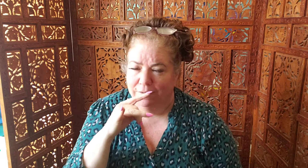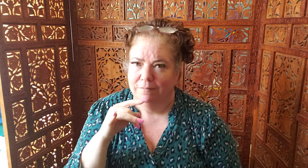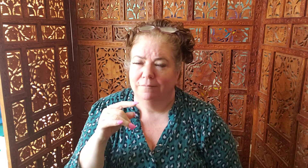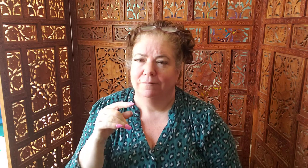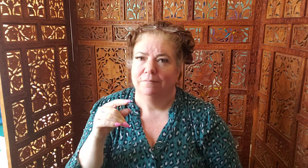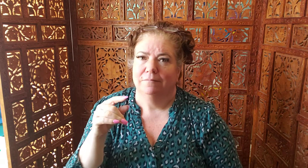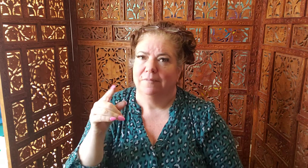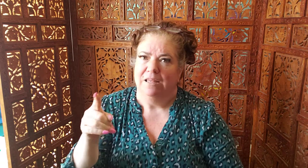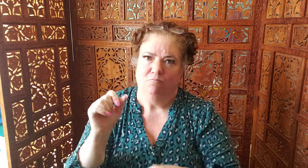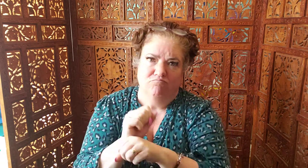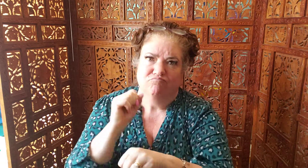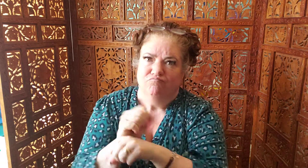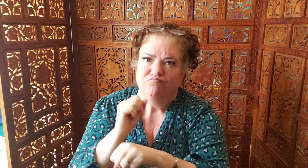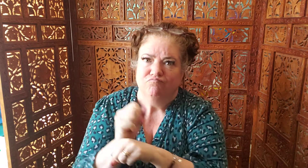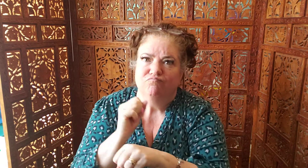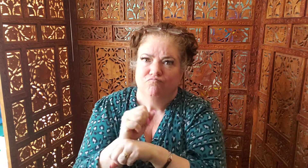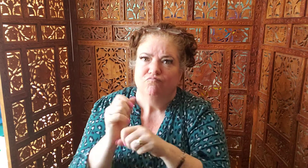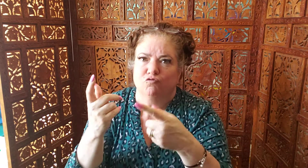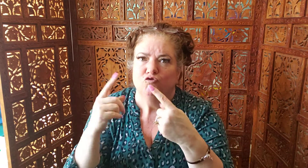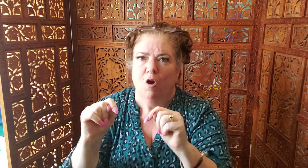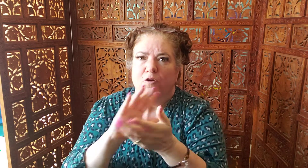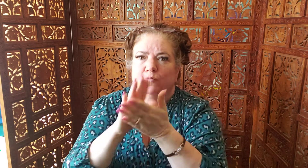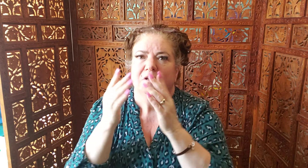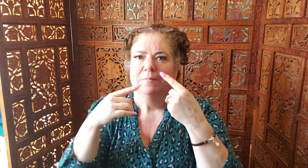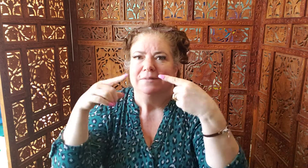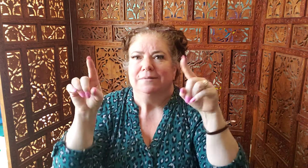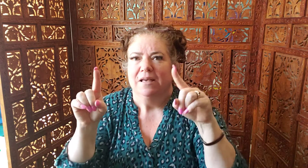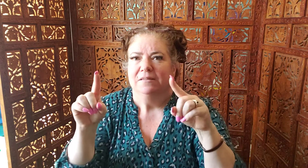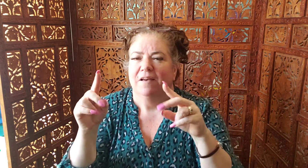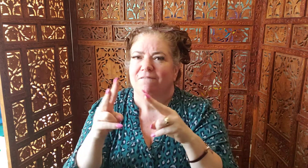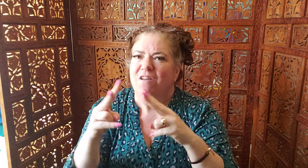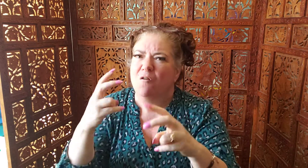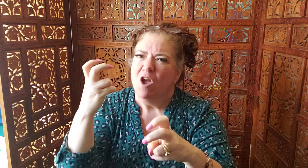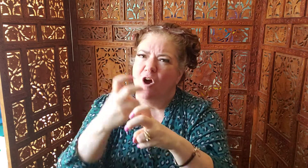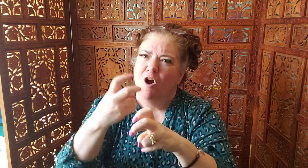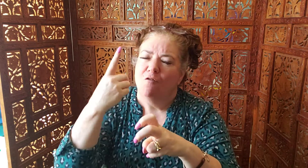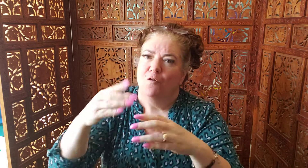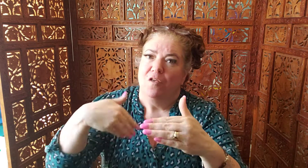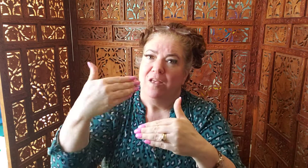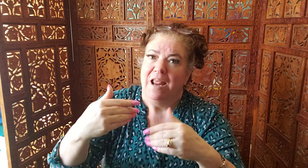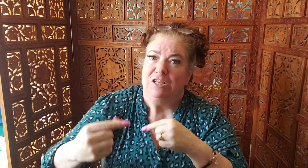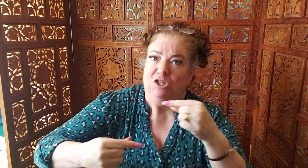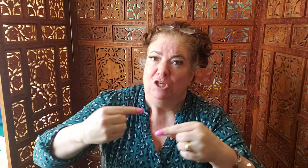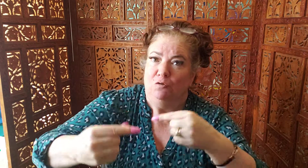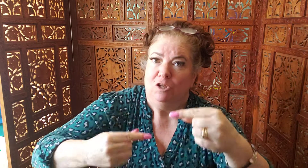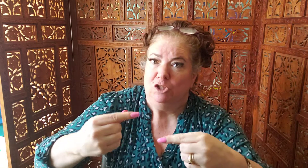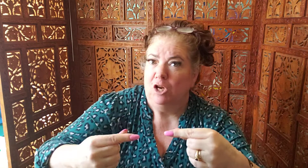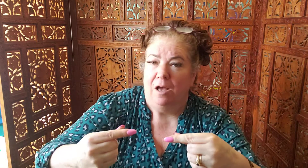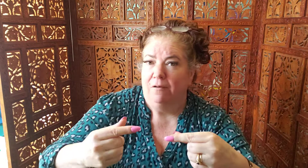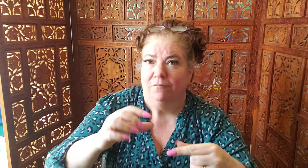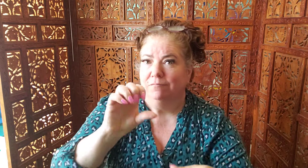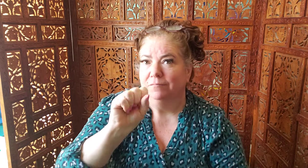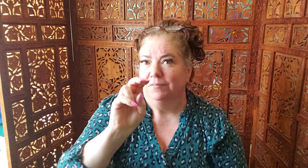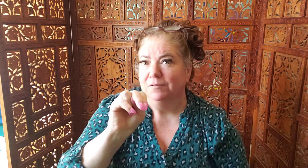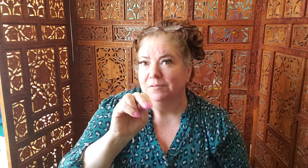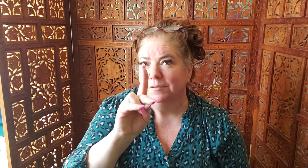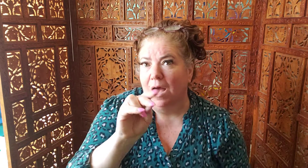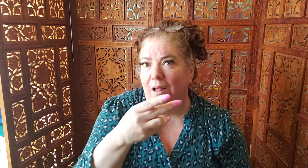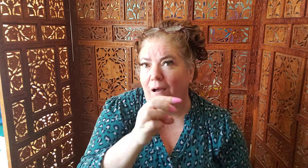the next generation of Sondheims or Kander and Ebbs or Bach and Arnett's to come along. Larson had grown up just outside the